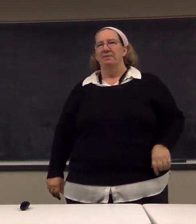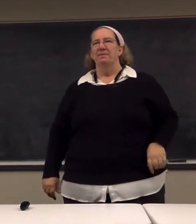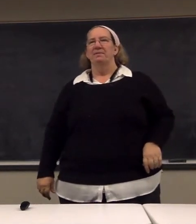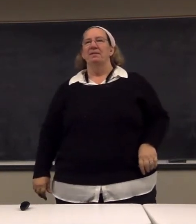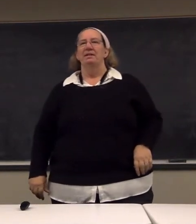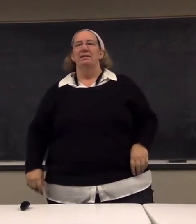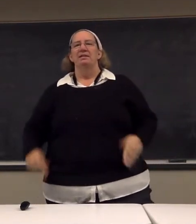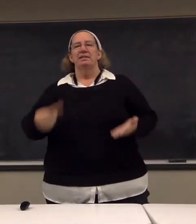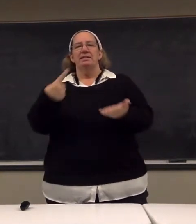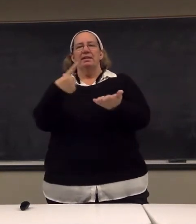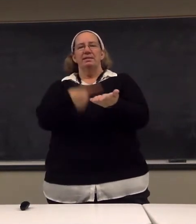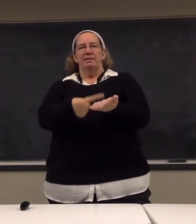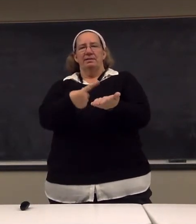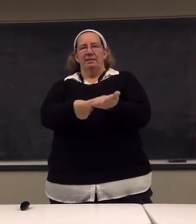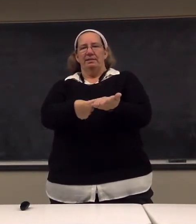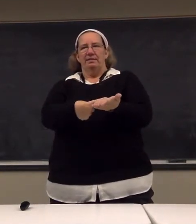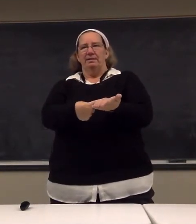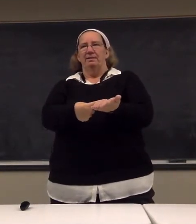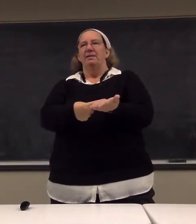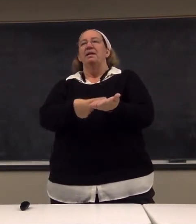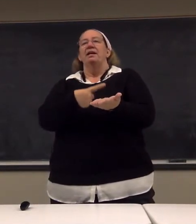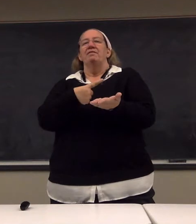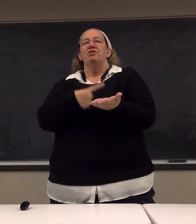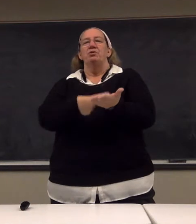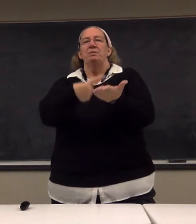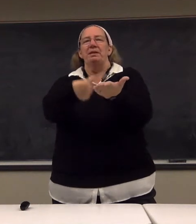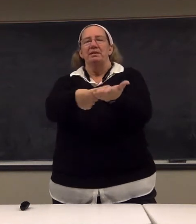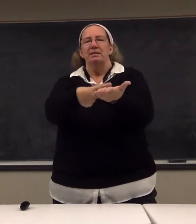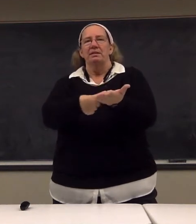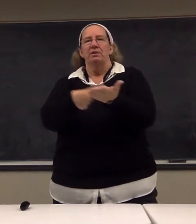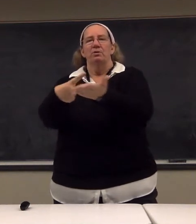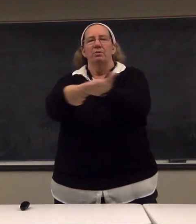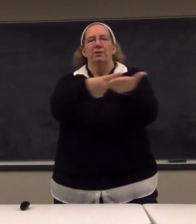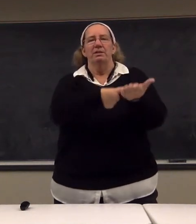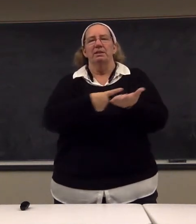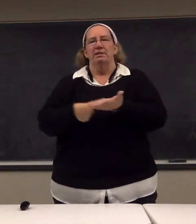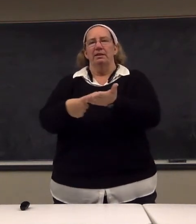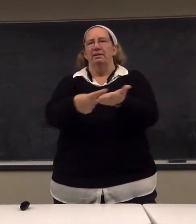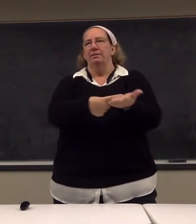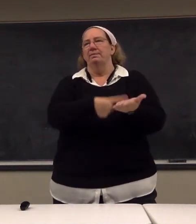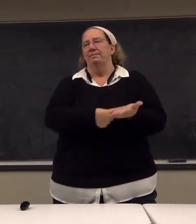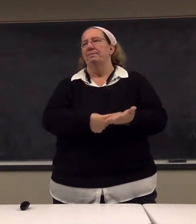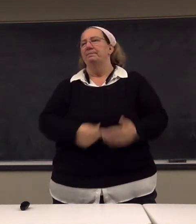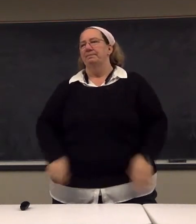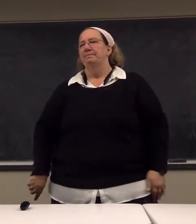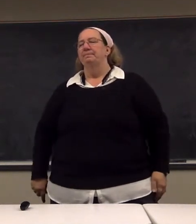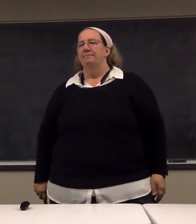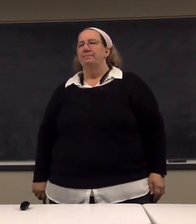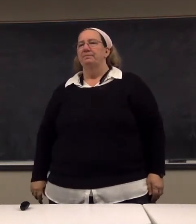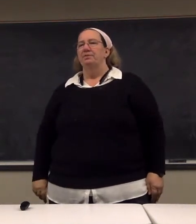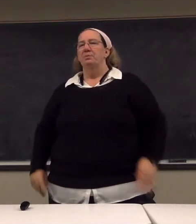Discuss. Discuss is this. And if it's you and me discussing, or we're discussing. Bridge.